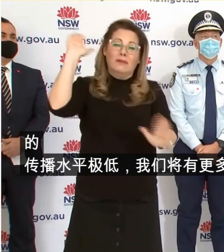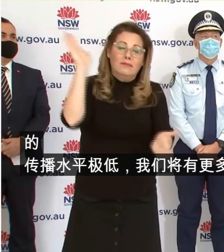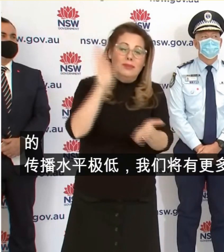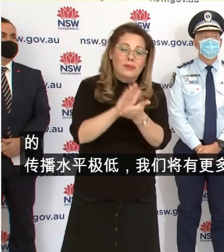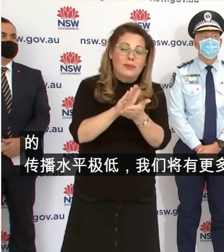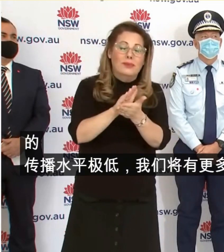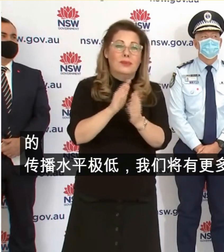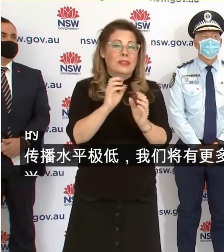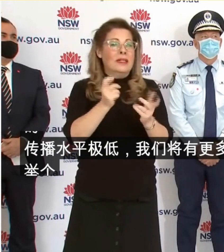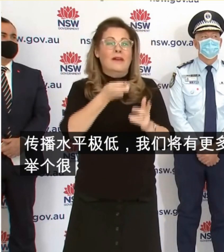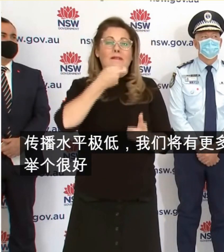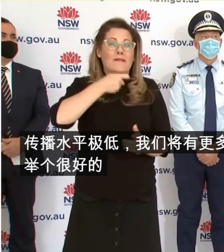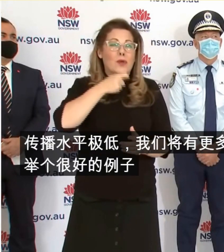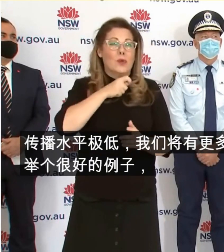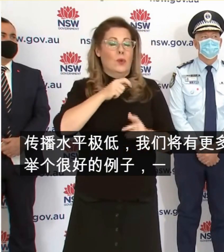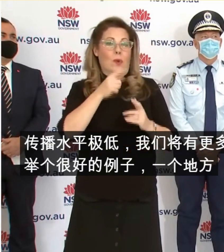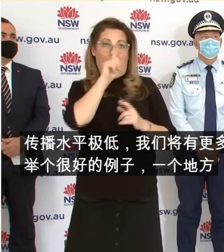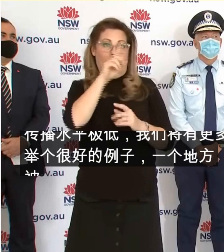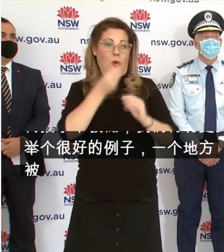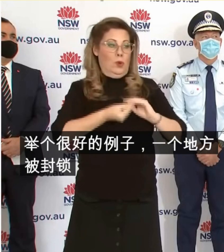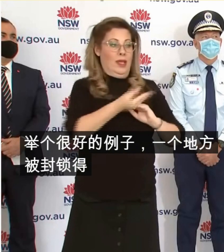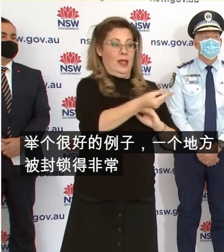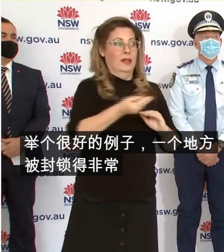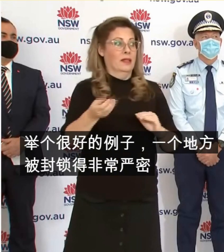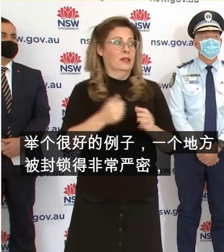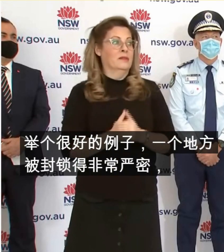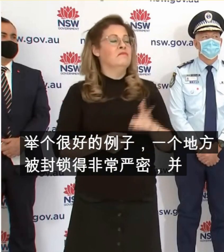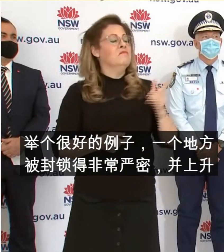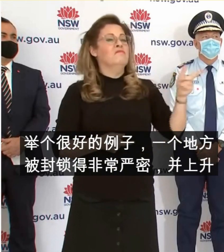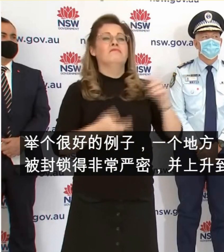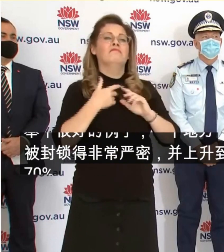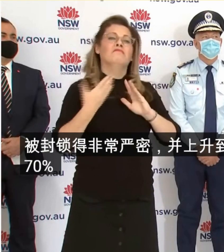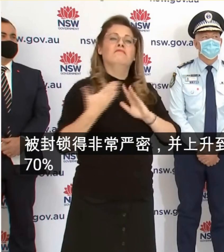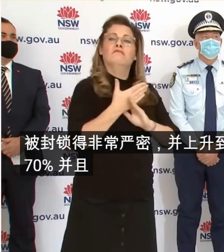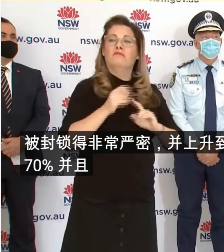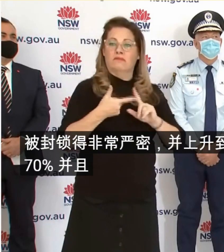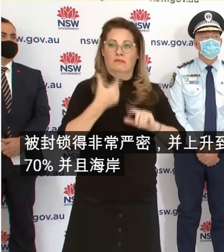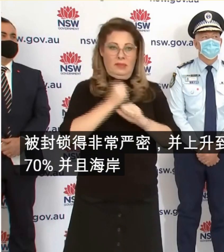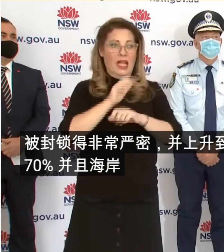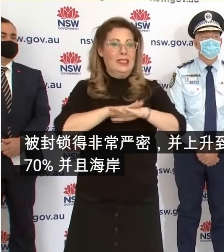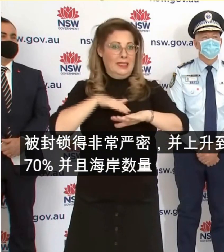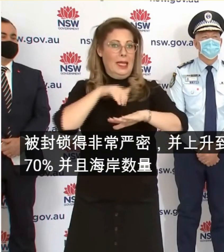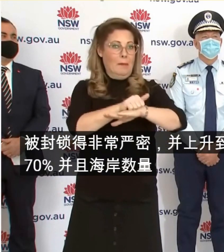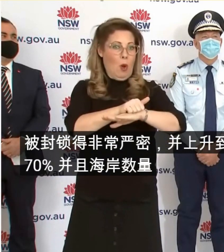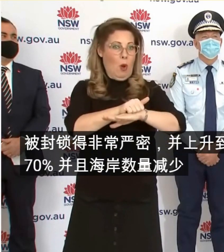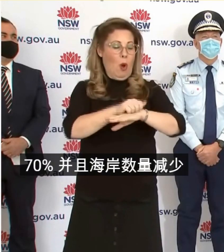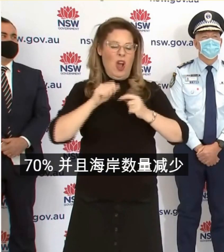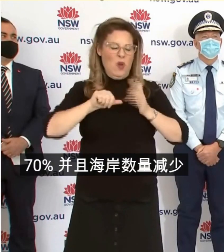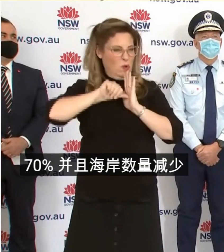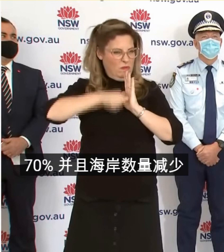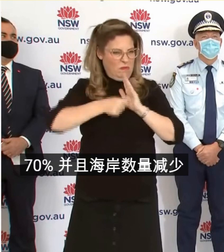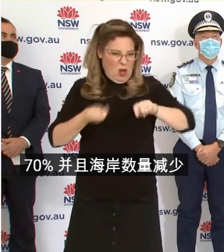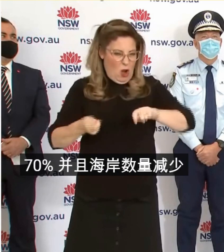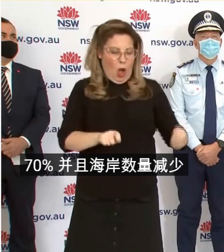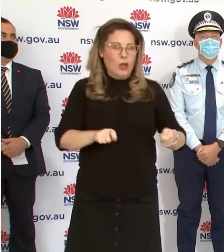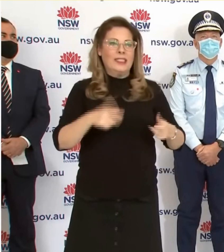And we will have... Is Singapore a good example of a place that's locked down really hard and gone up to 70% and reduced case